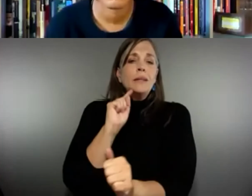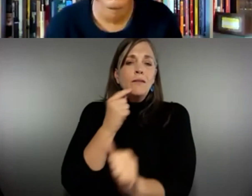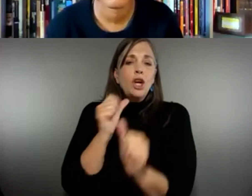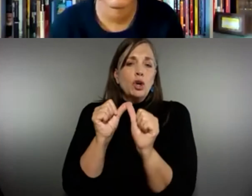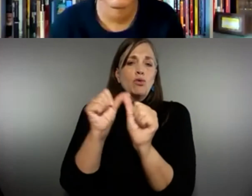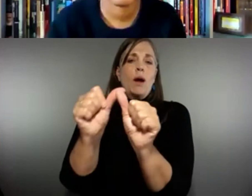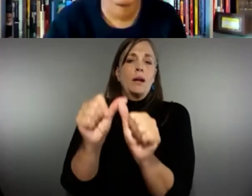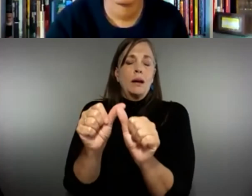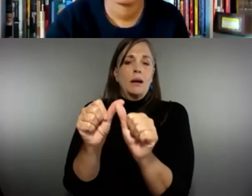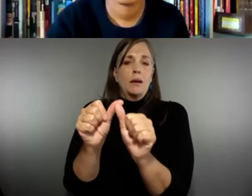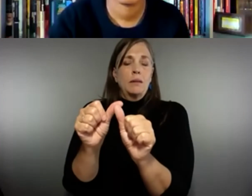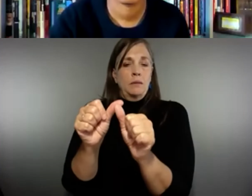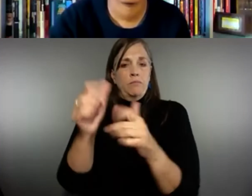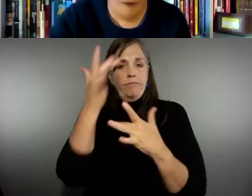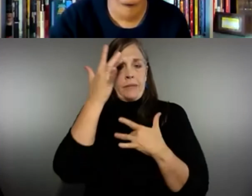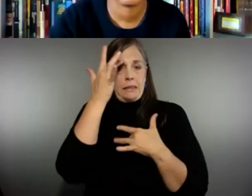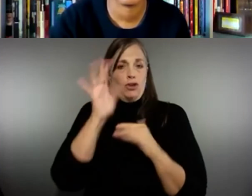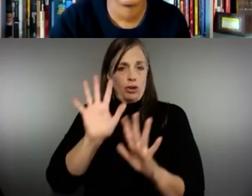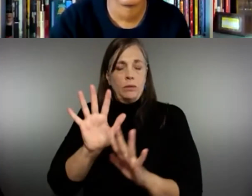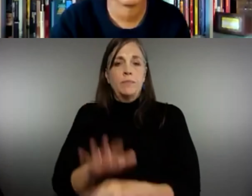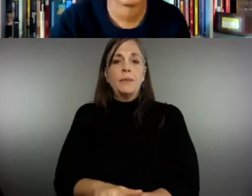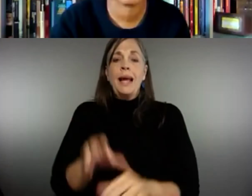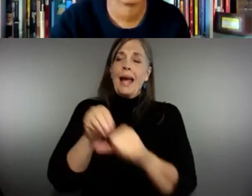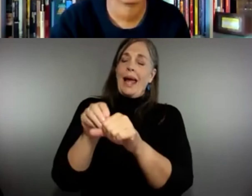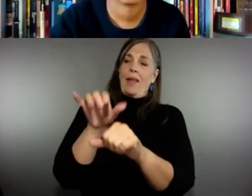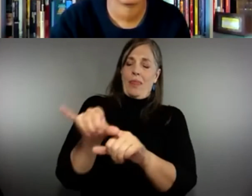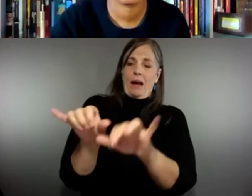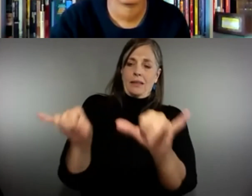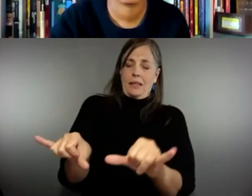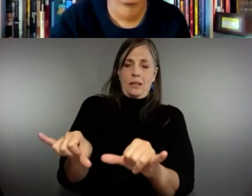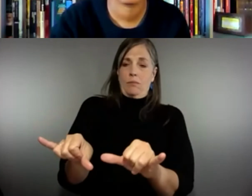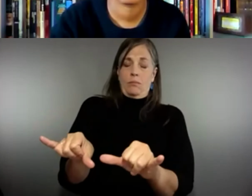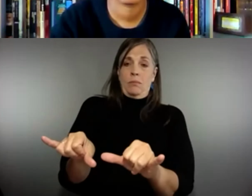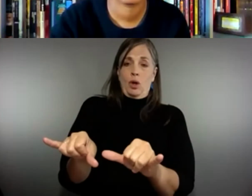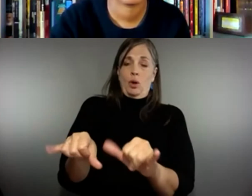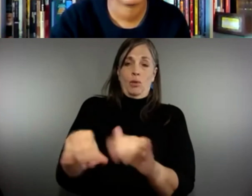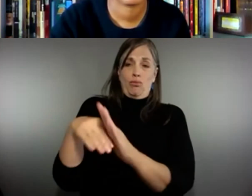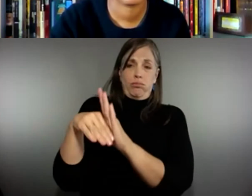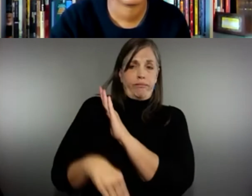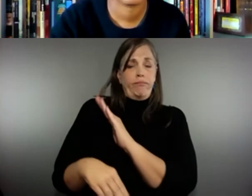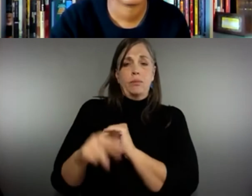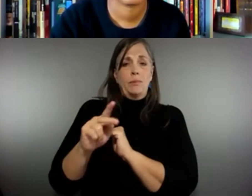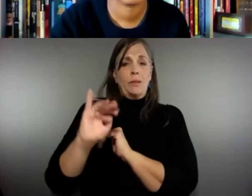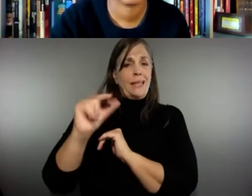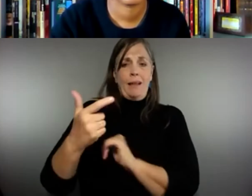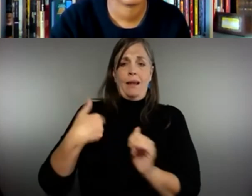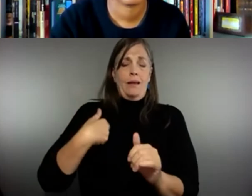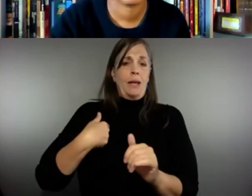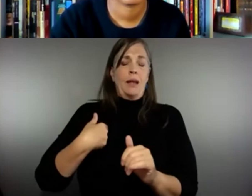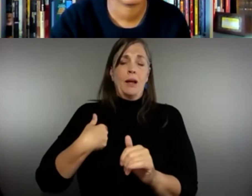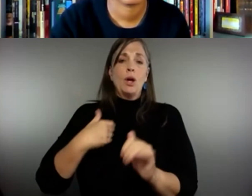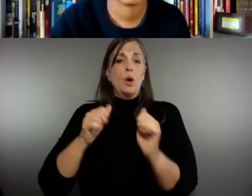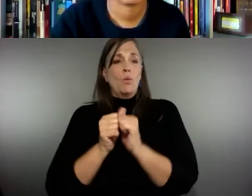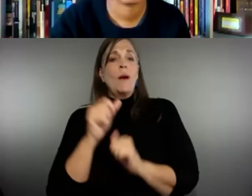shelter system was killing me um being able to link up with urban pathways they provided me a stable platform to be able to